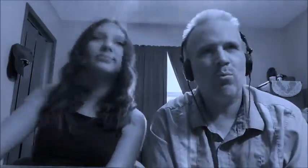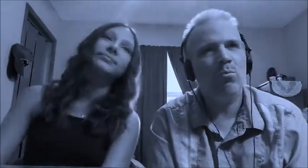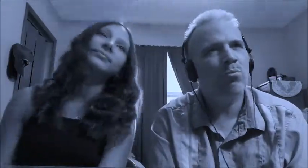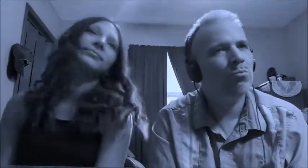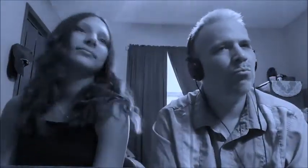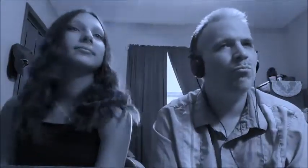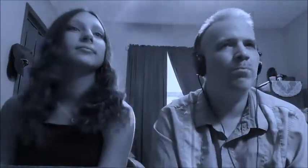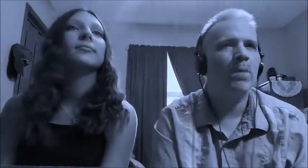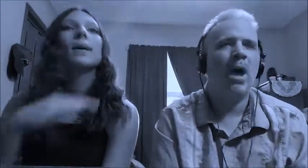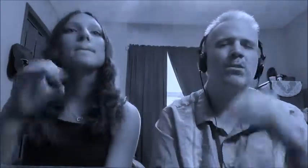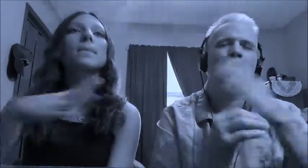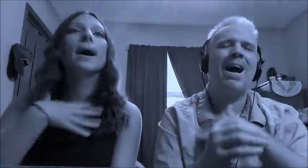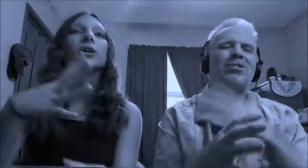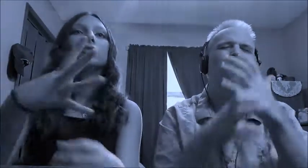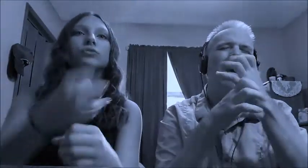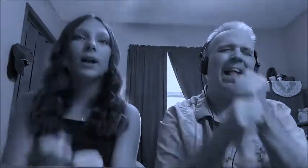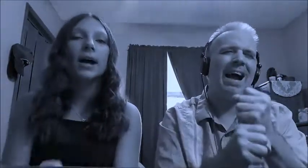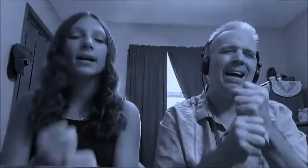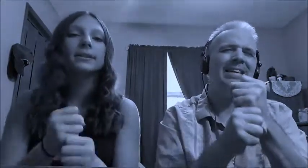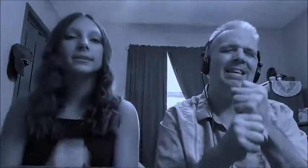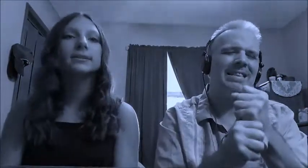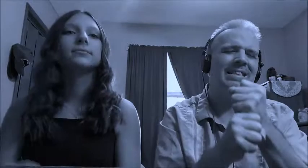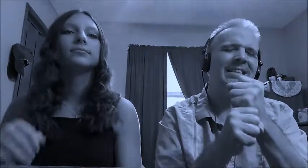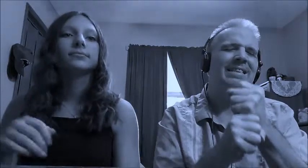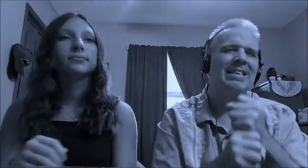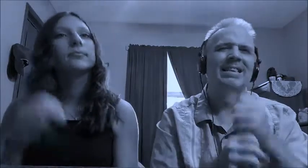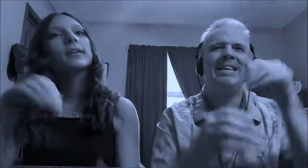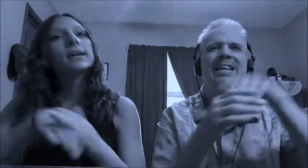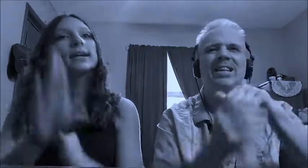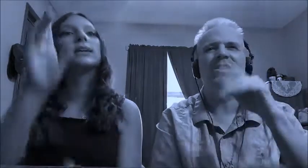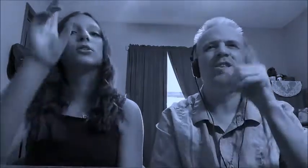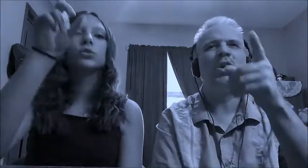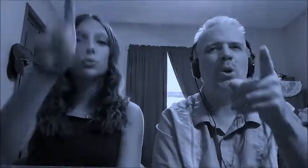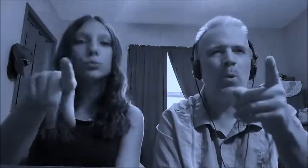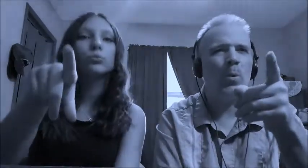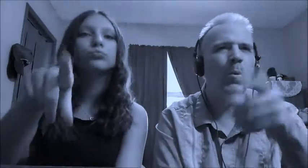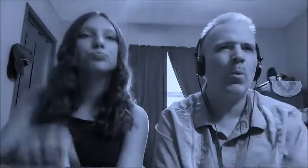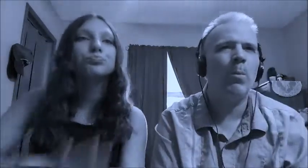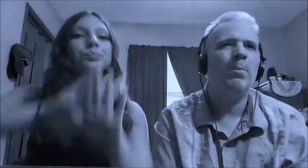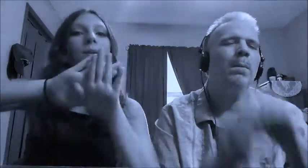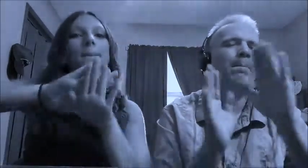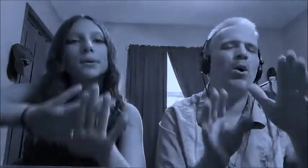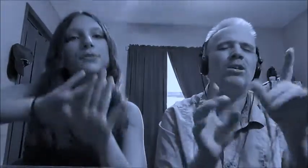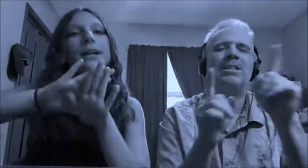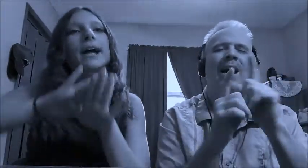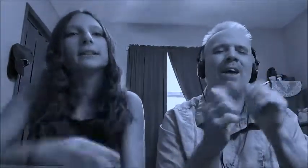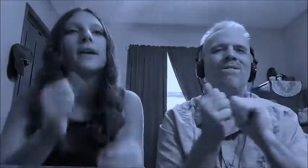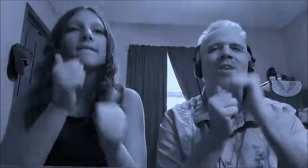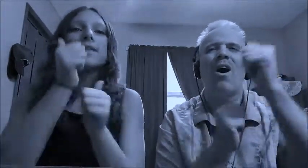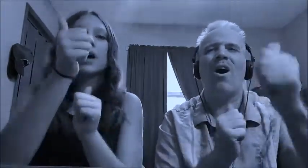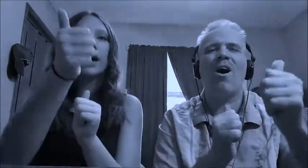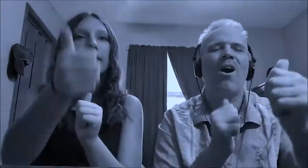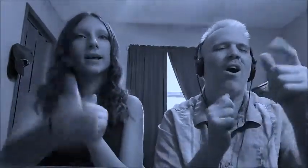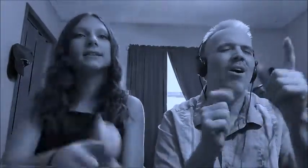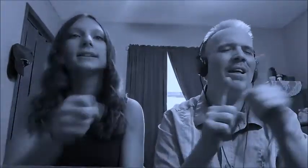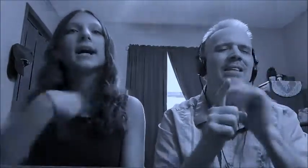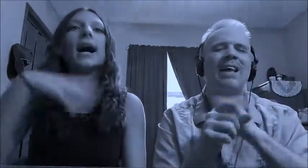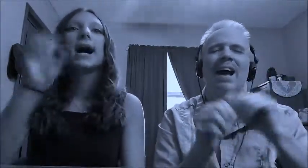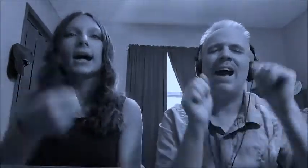I've put my trust in you Pushed as far as